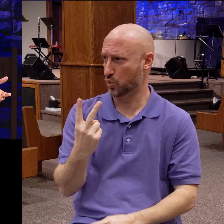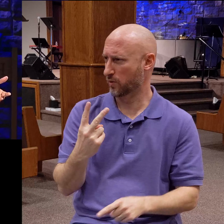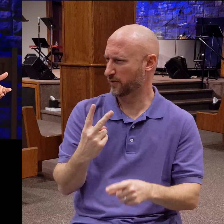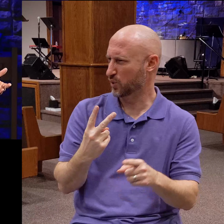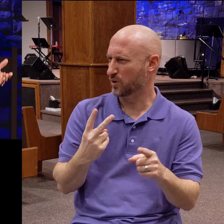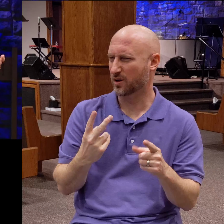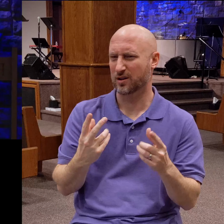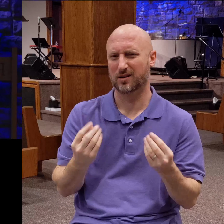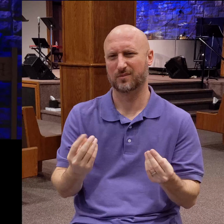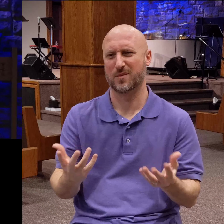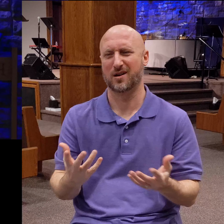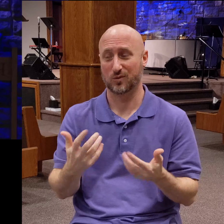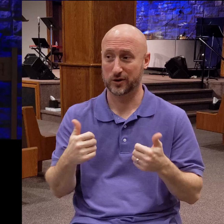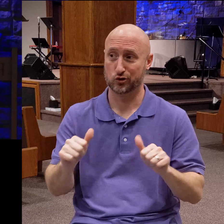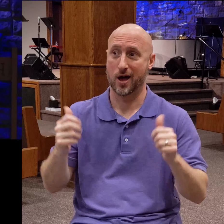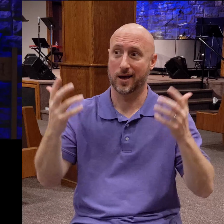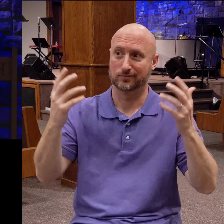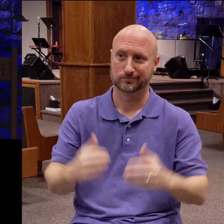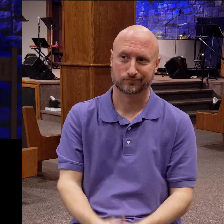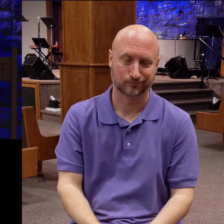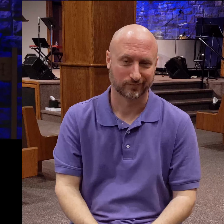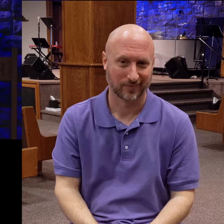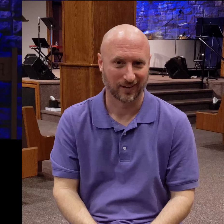Two of you? Well, we tried, didn't we?